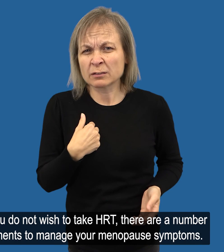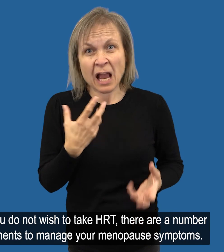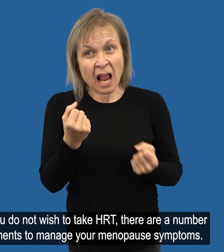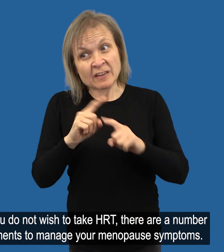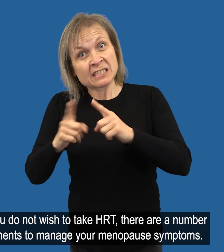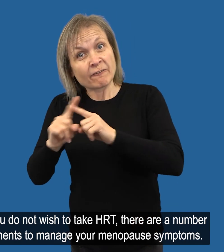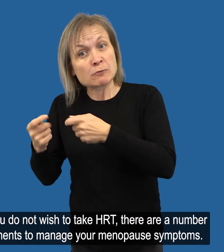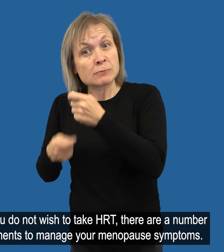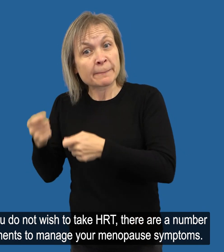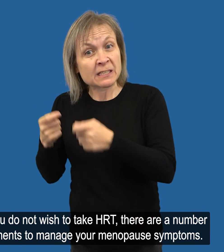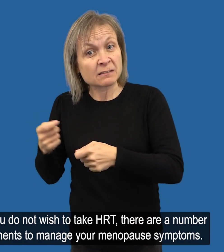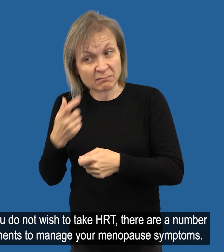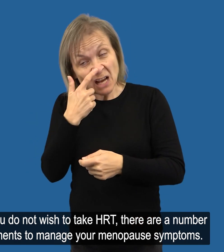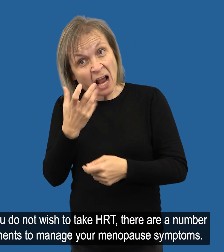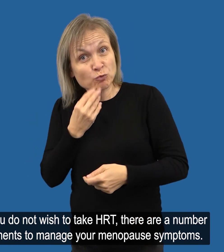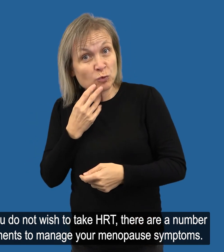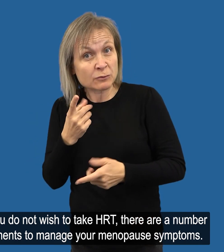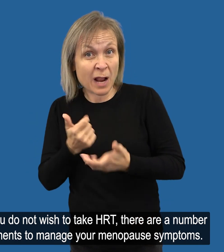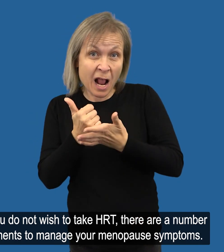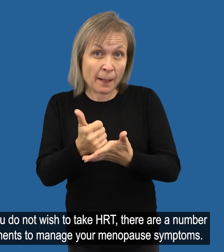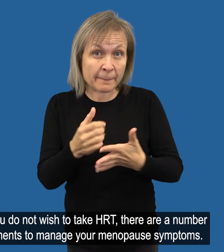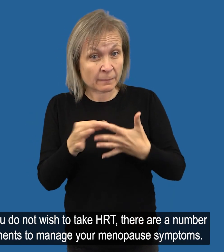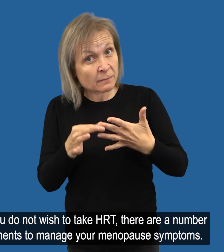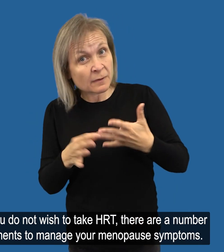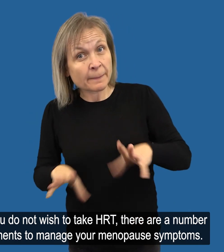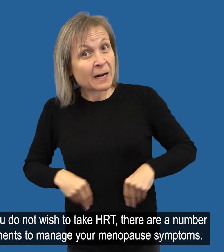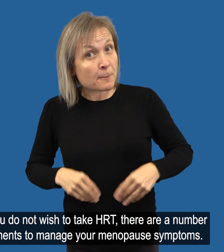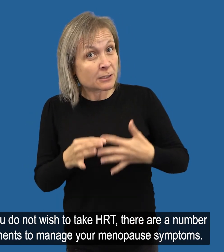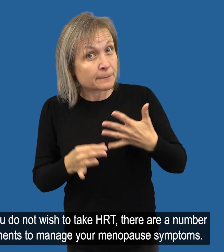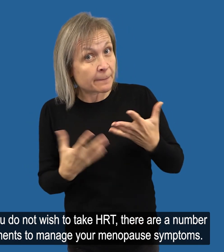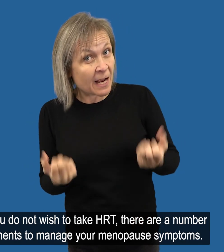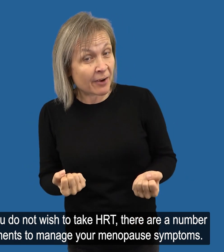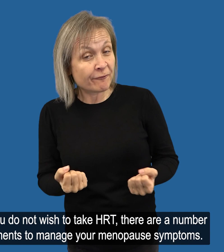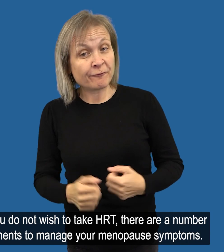HRT, there are a number of alternative treatments to manage your menopause symptoms.